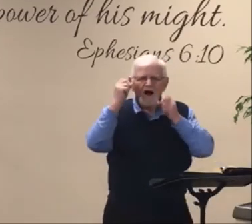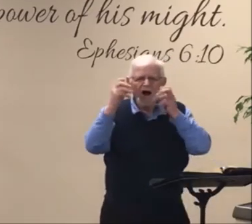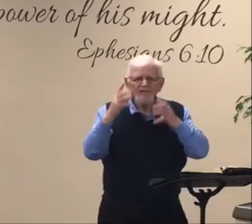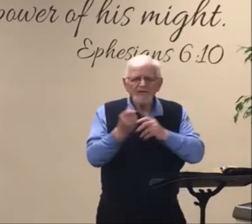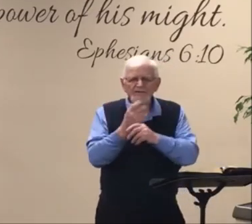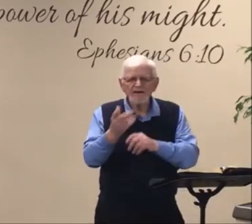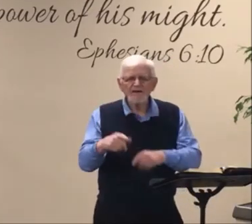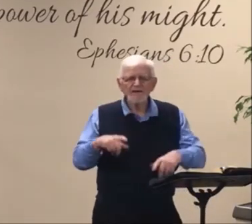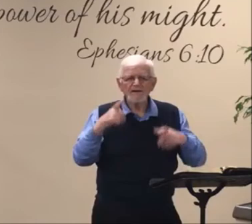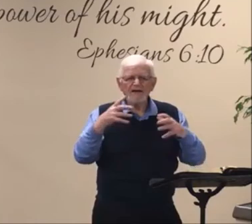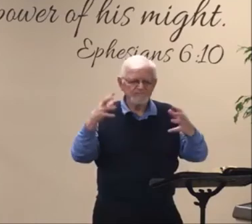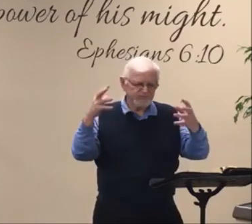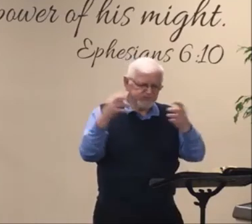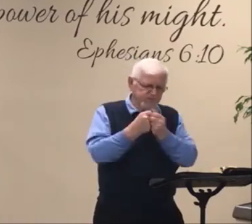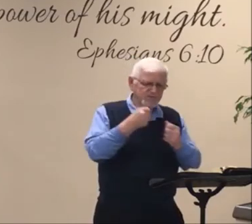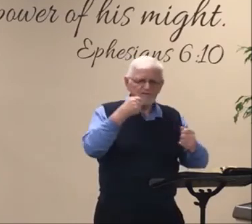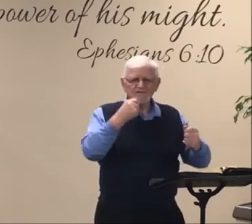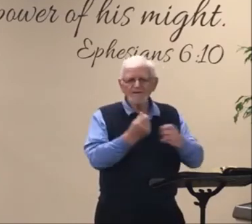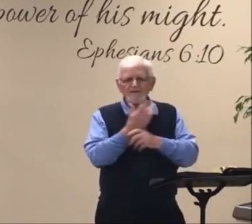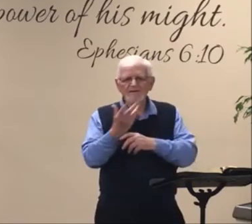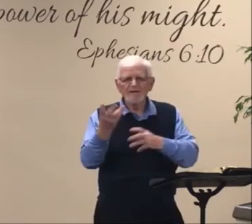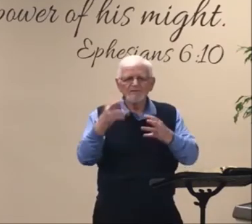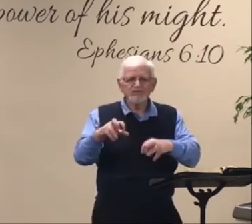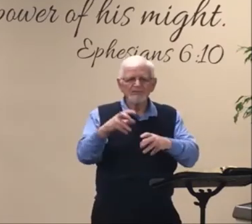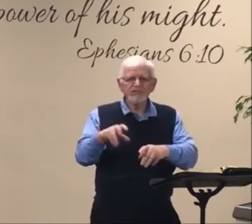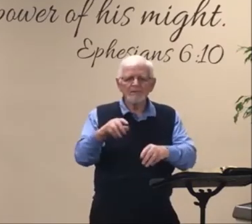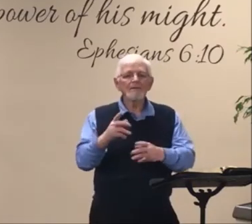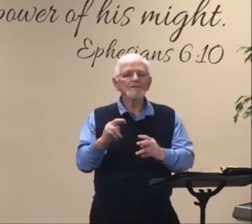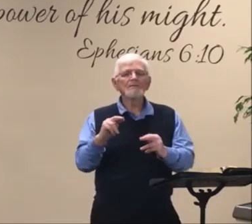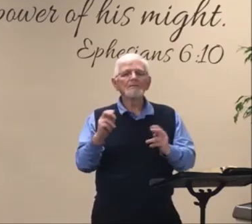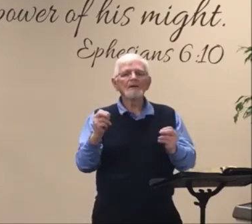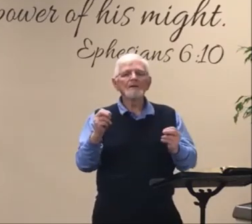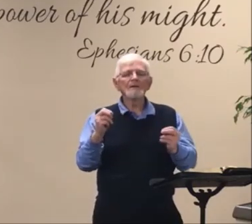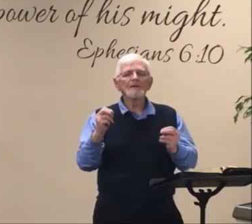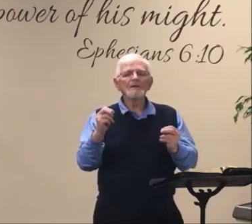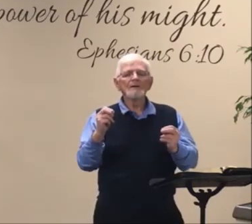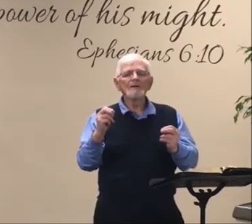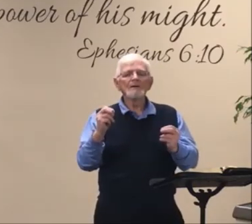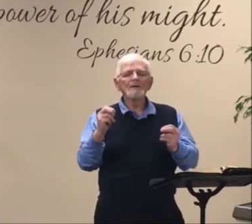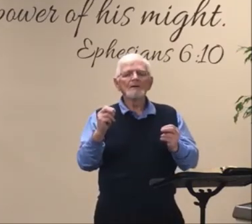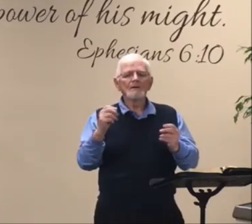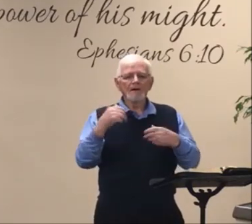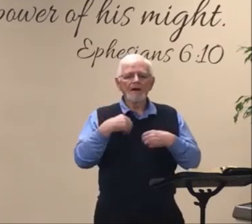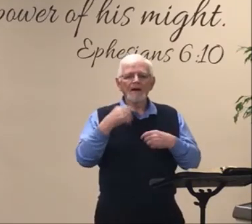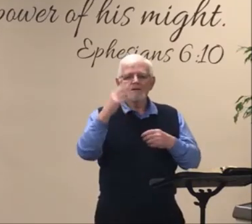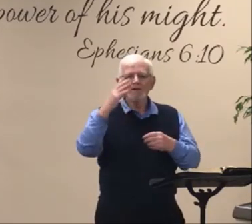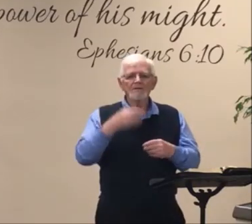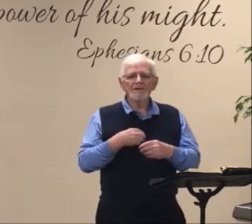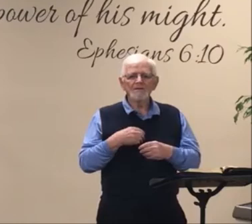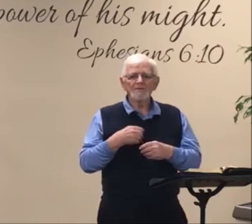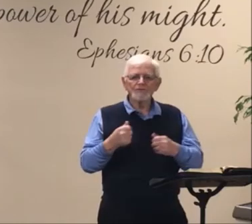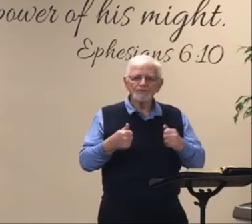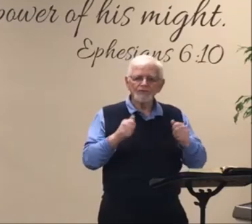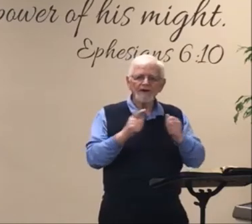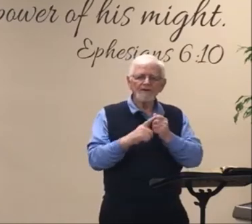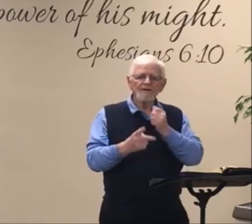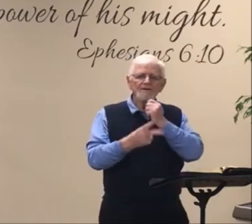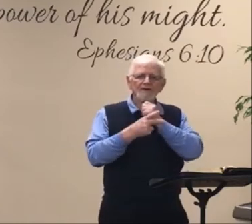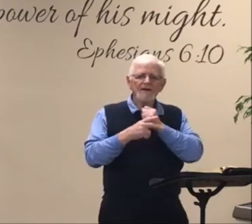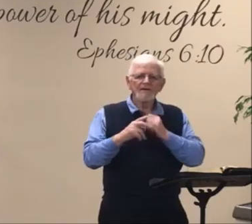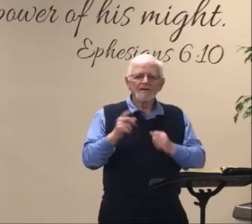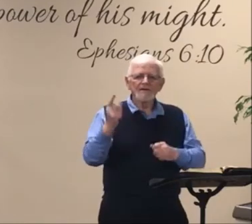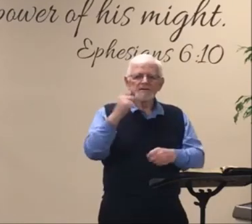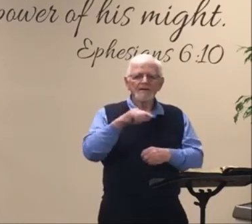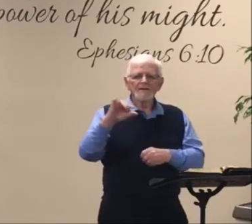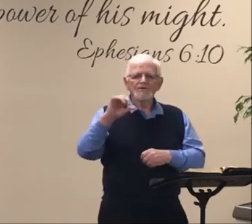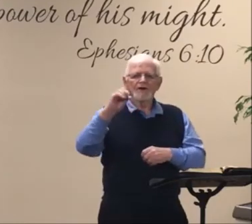must be a train wreck. He must be falling apart. No. No, he had a son that kind of saved the day. He had one favorite son,